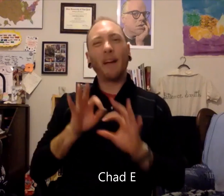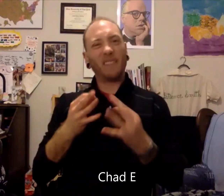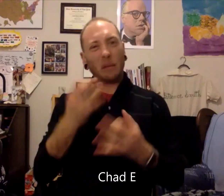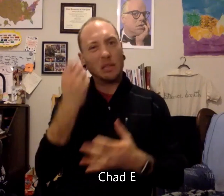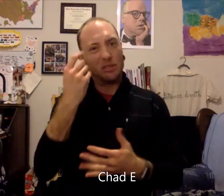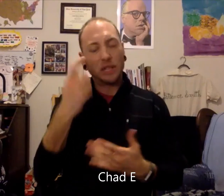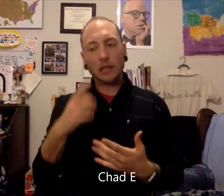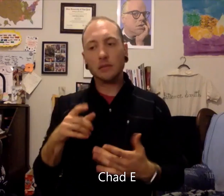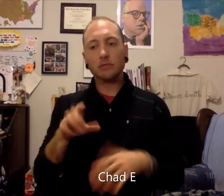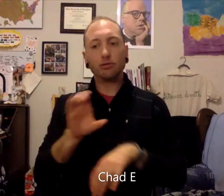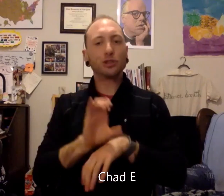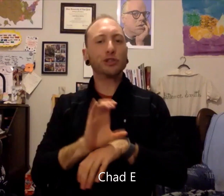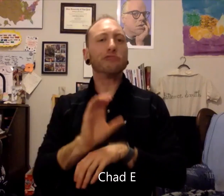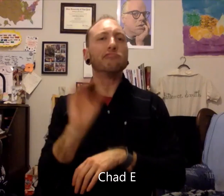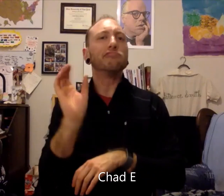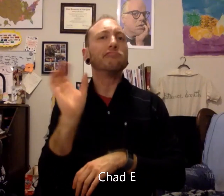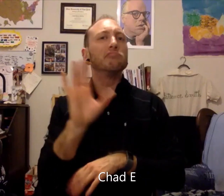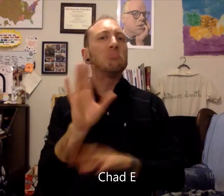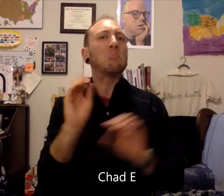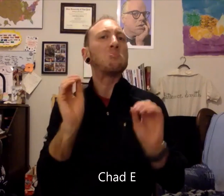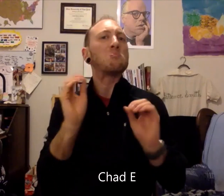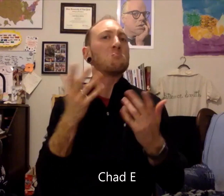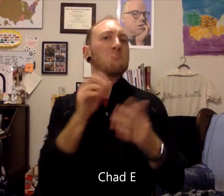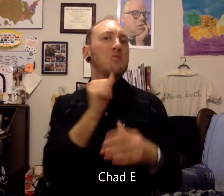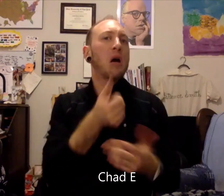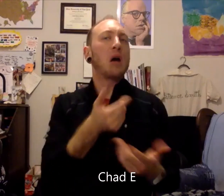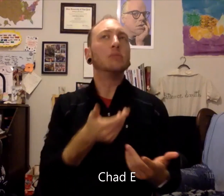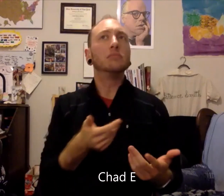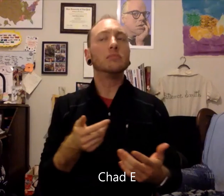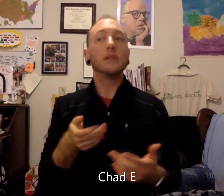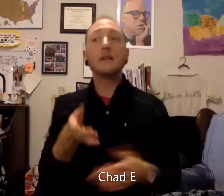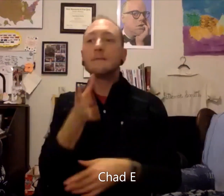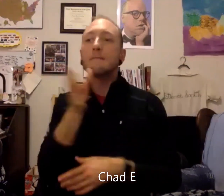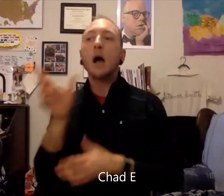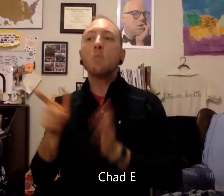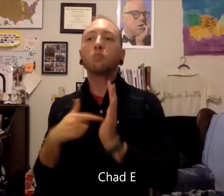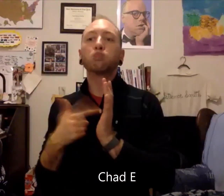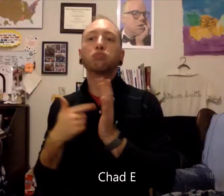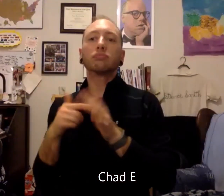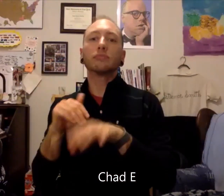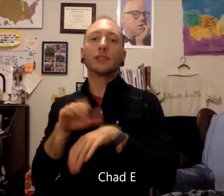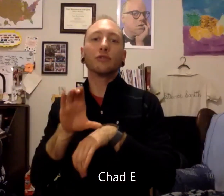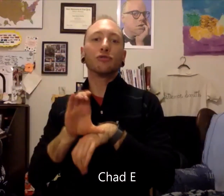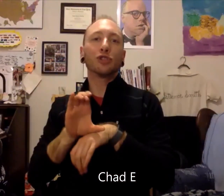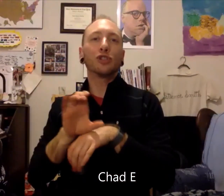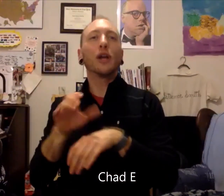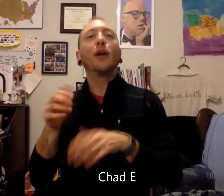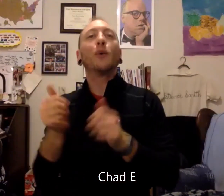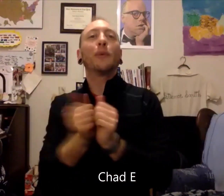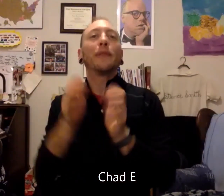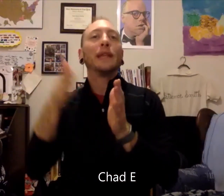church-going family, that my mom occasionally would send me to church with the neighbors. But so by this time in my life,